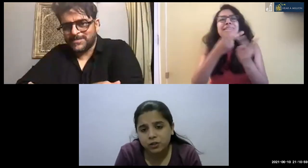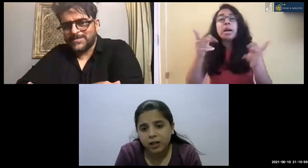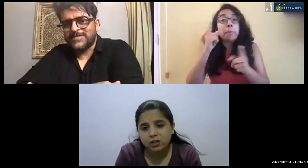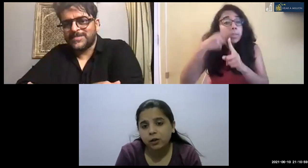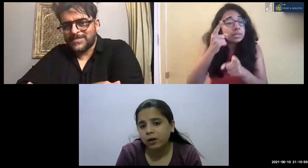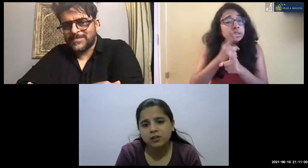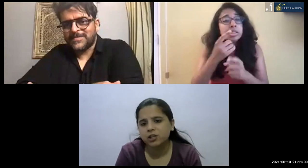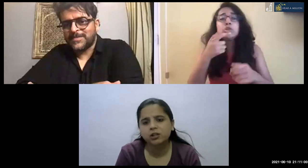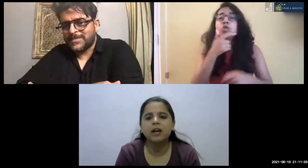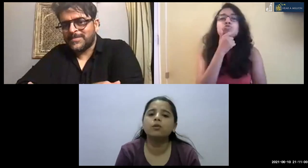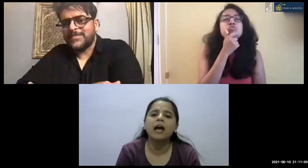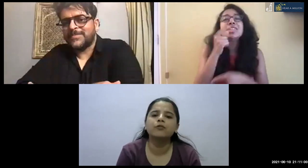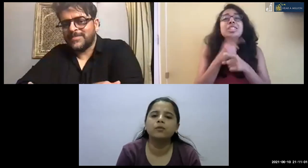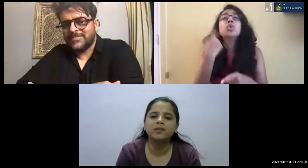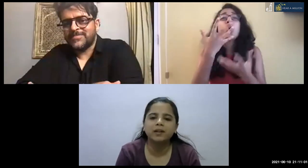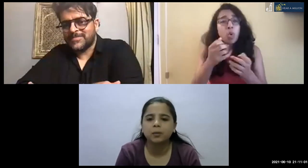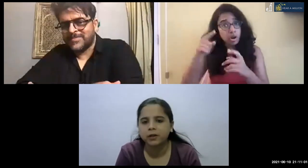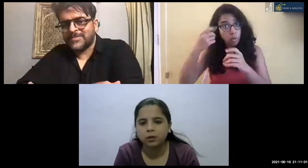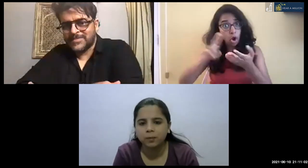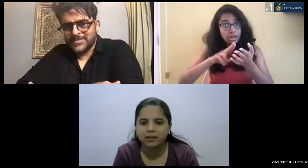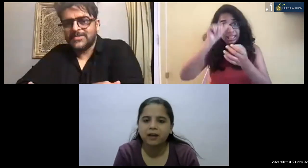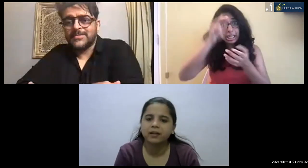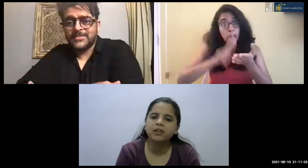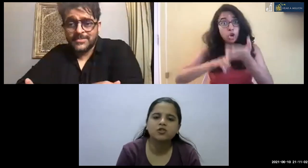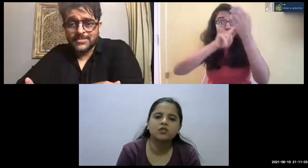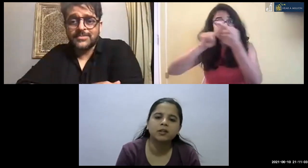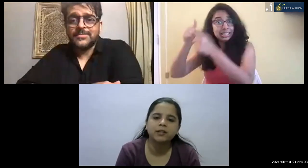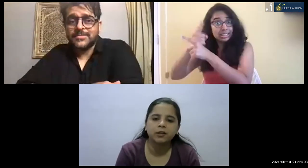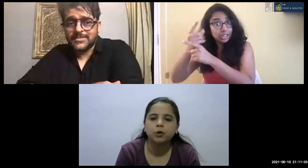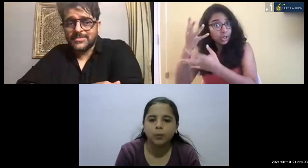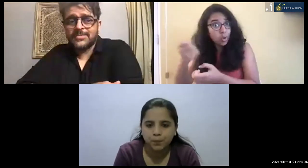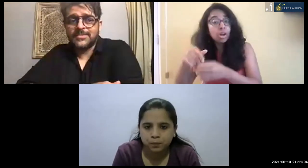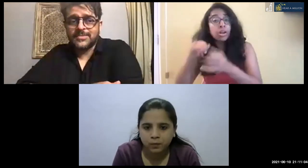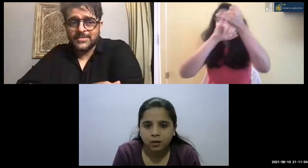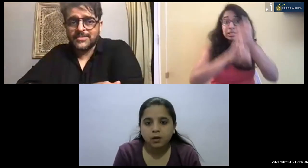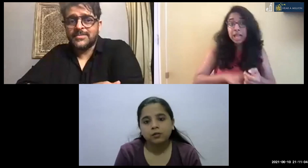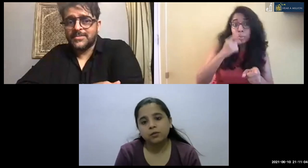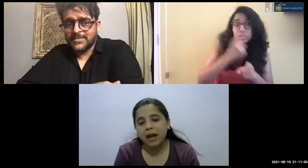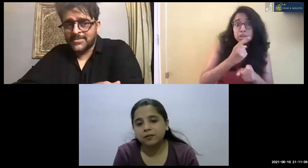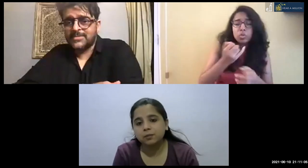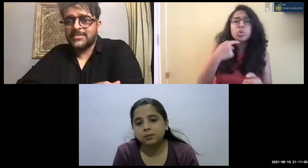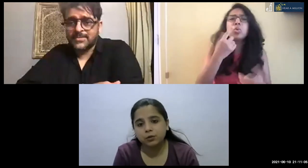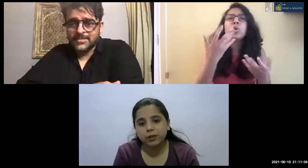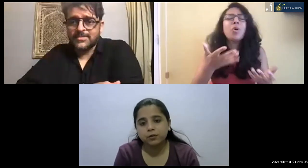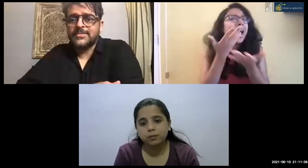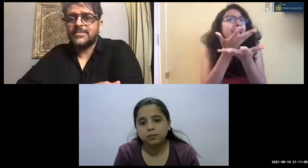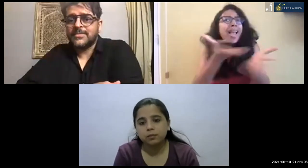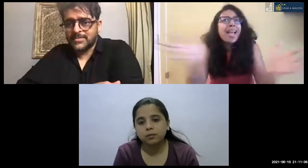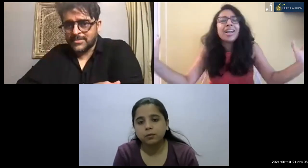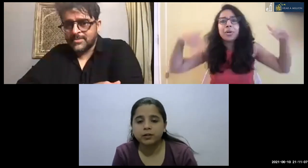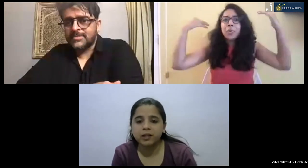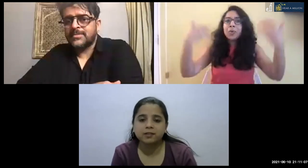online education, they don't have to visit at a particular place. They can just learn at their home. So we have some students